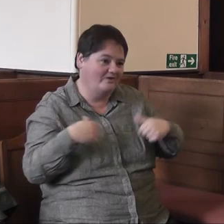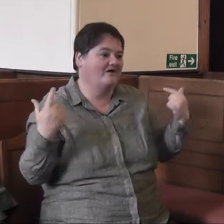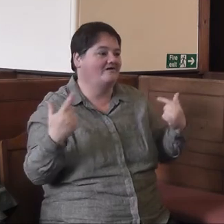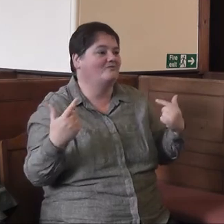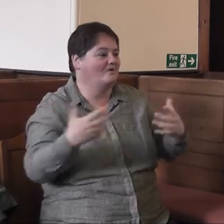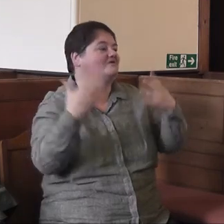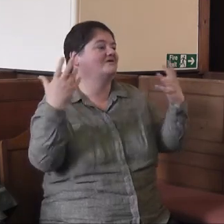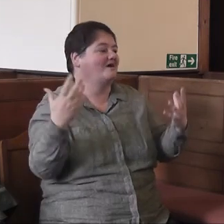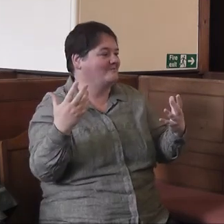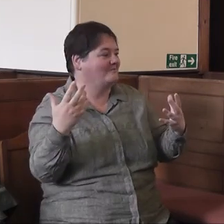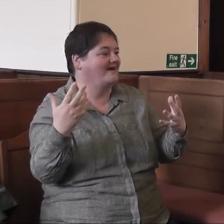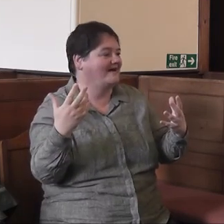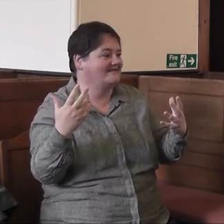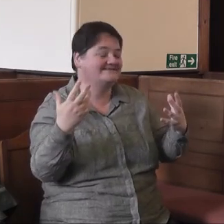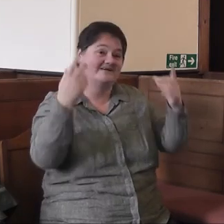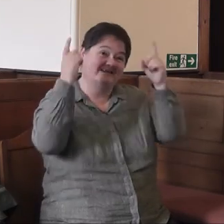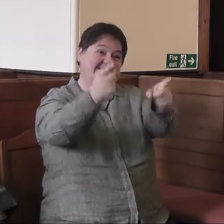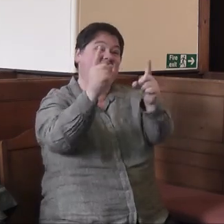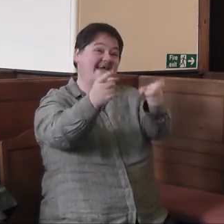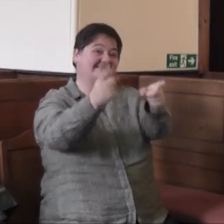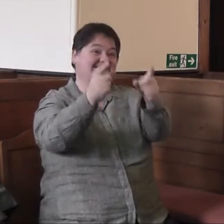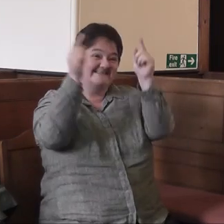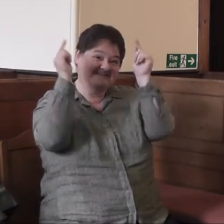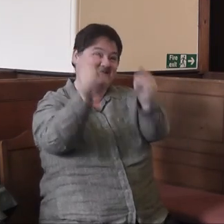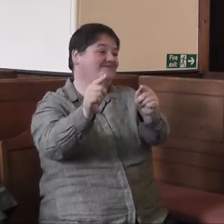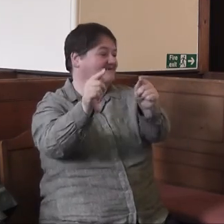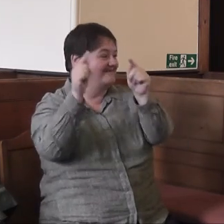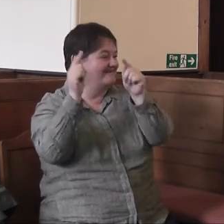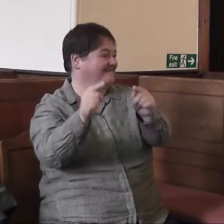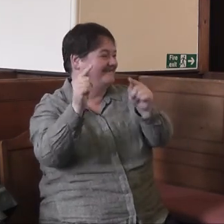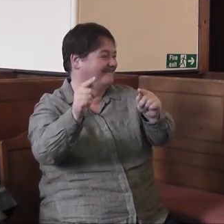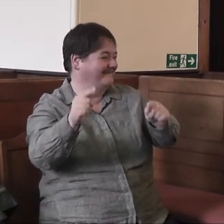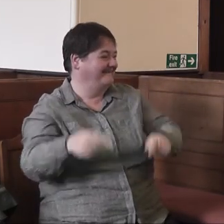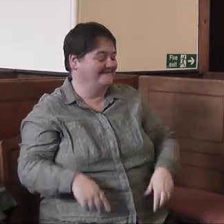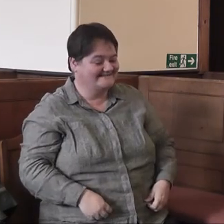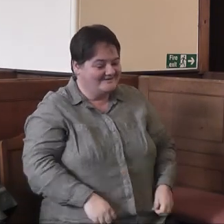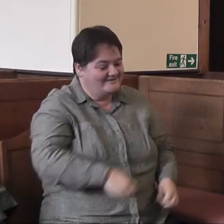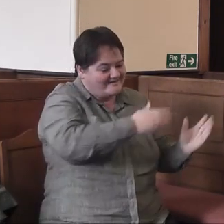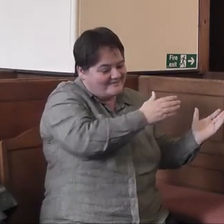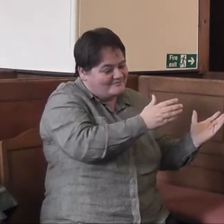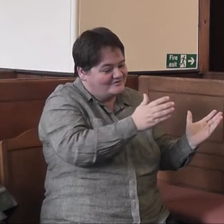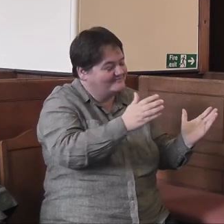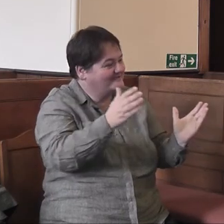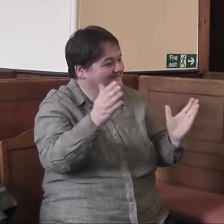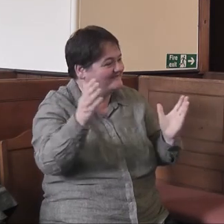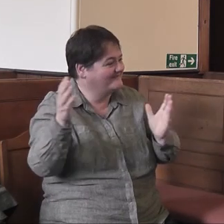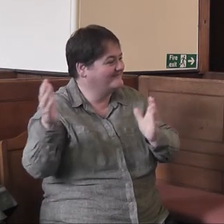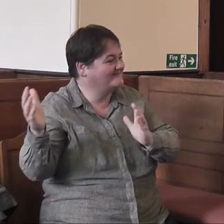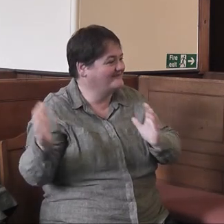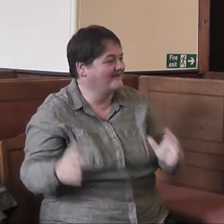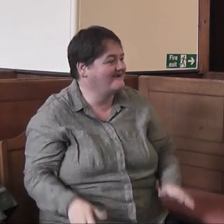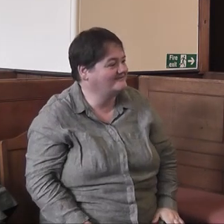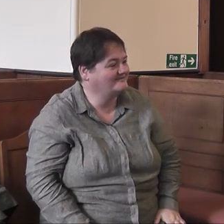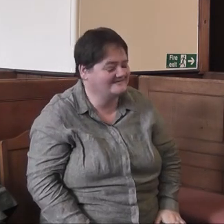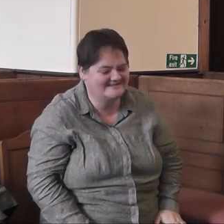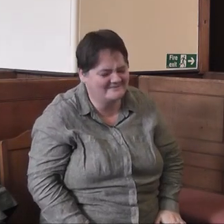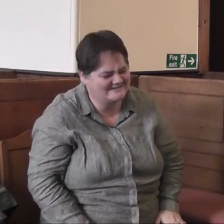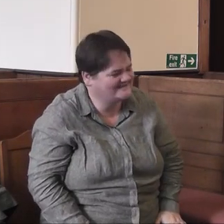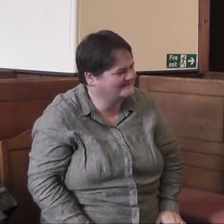we are woken up, and yes, Saviour. So you get that movement through the carol. Does that make sense? Yes, it